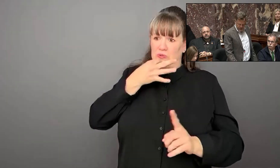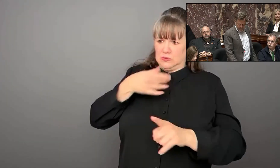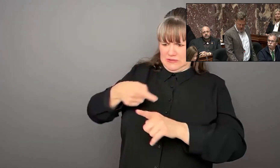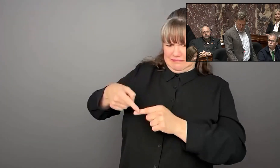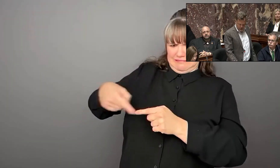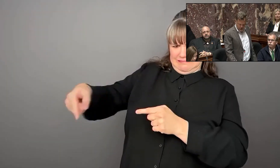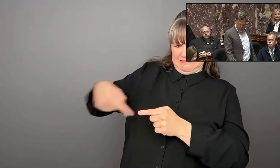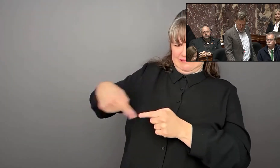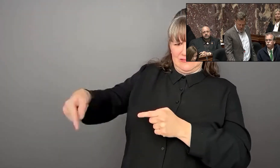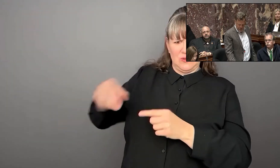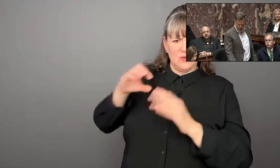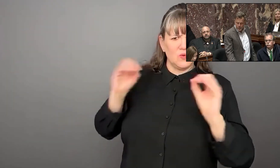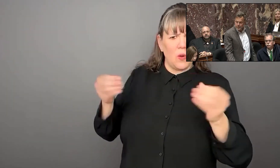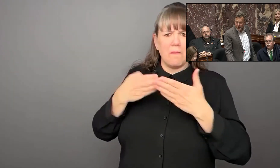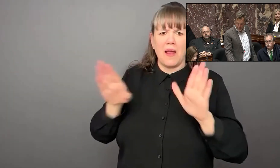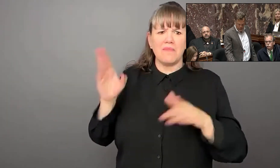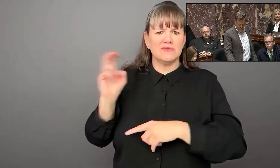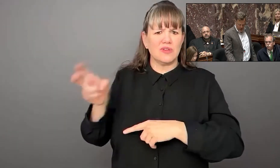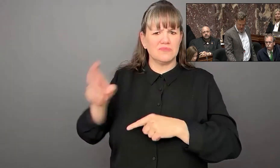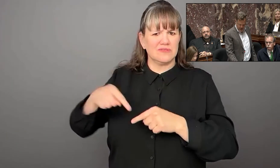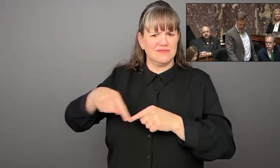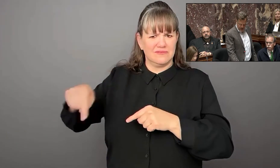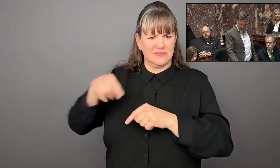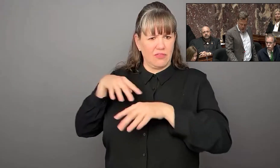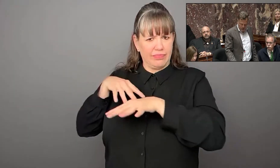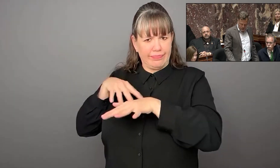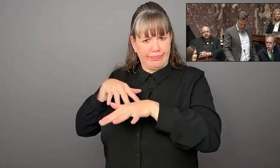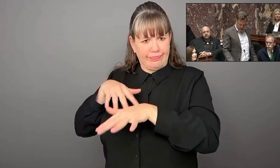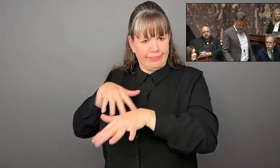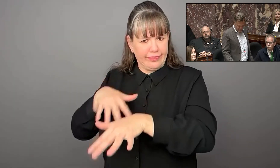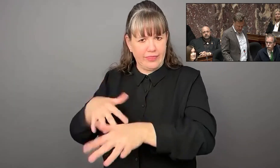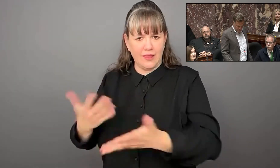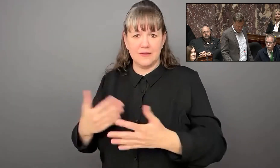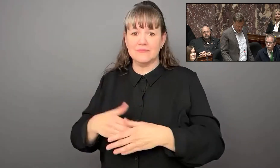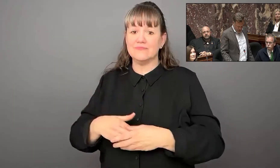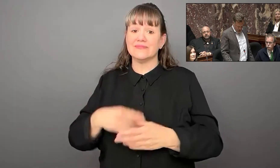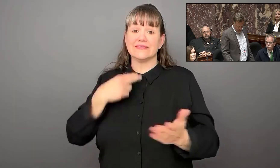their days stuck in traffic for hours because public transit is inadequate